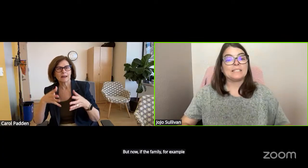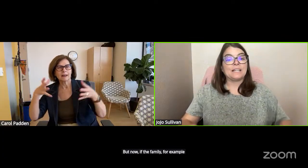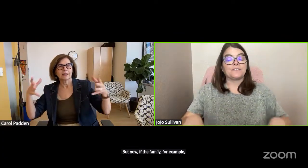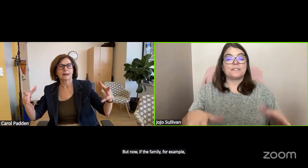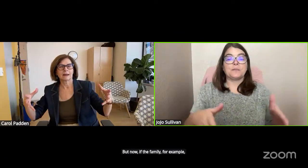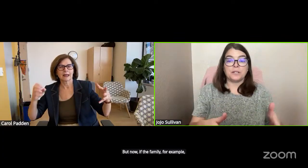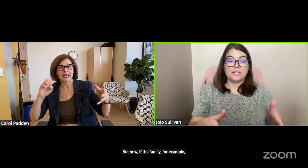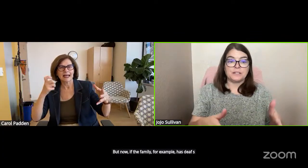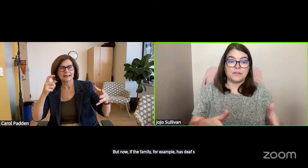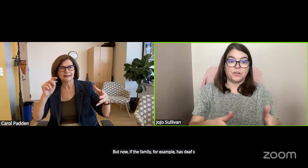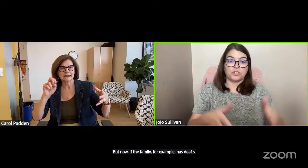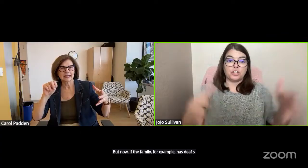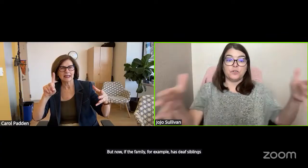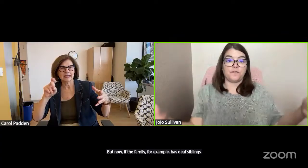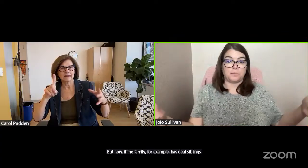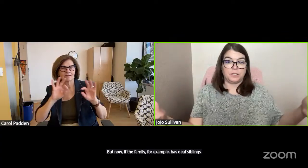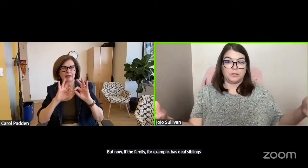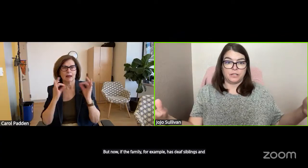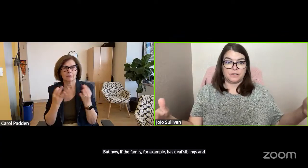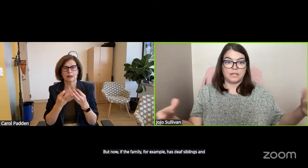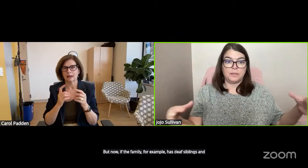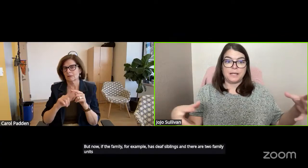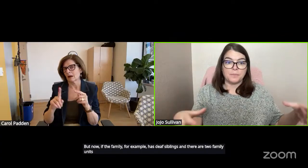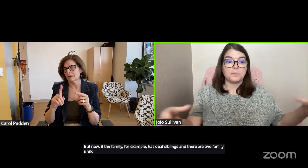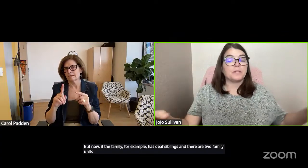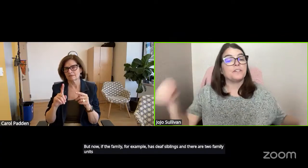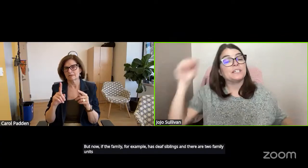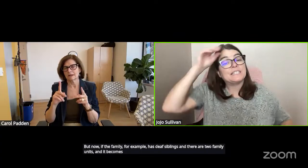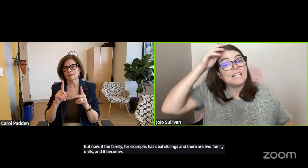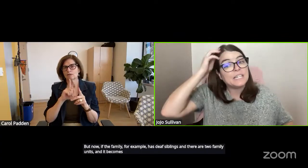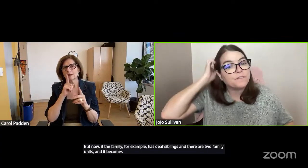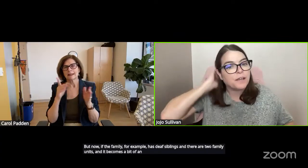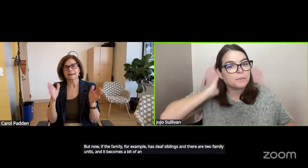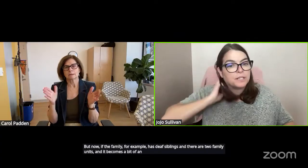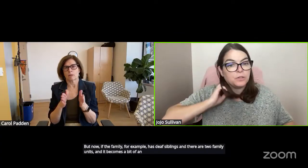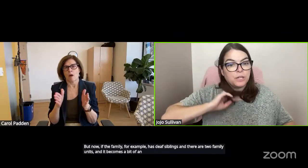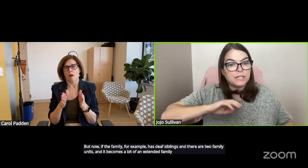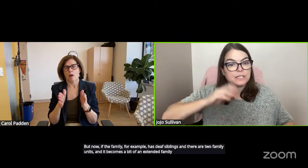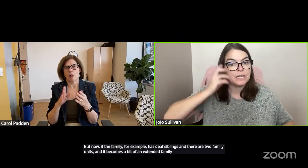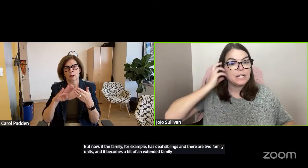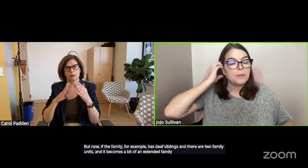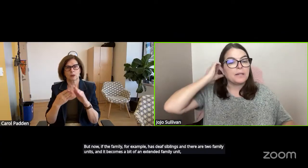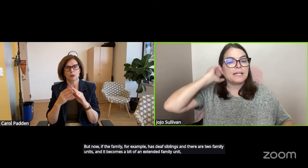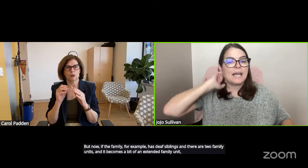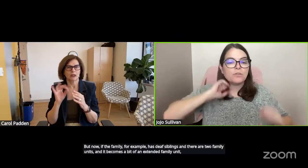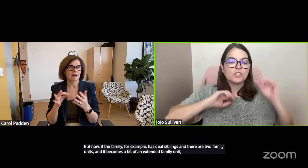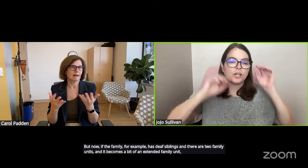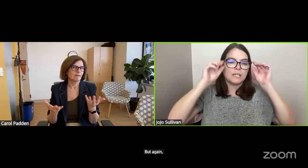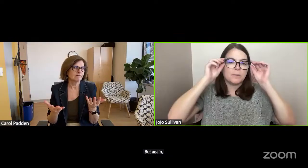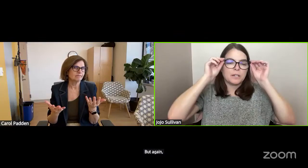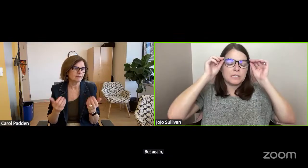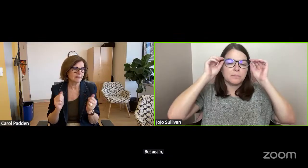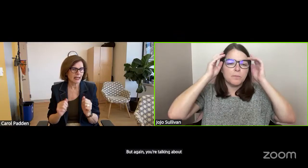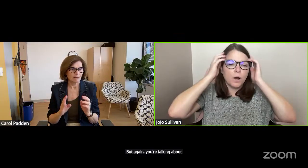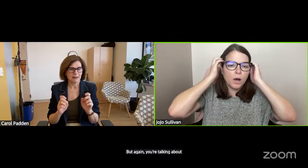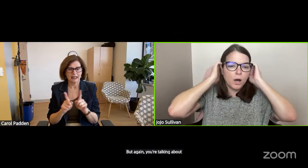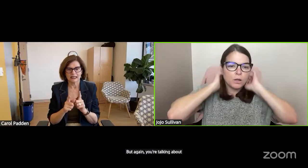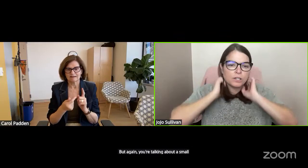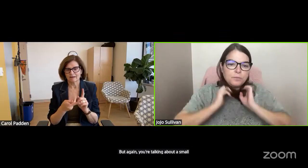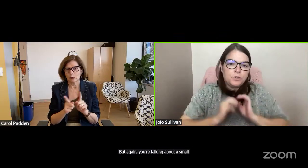deaf siblings and there are two family units, and it becomes a bit of an extended family unit. But again, you're talking about a small community